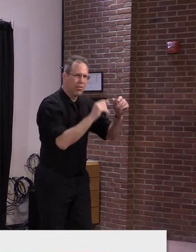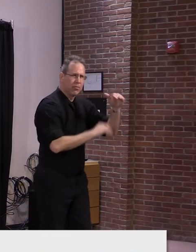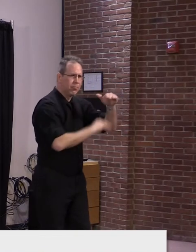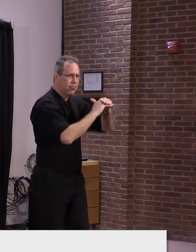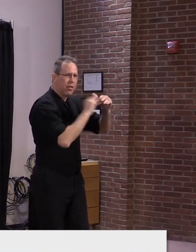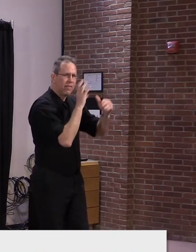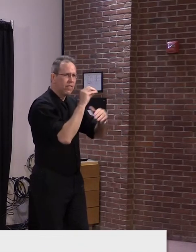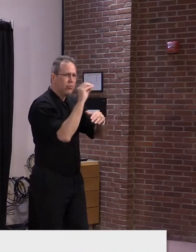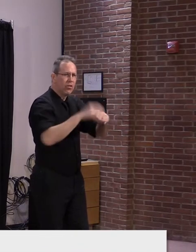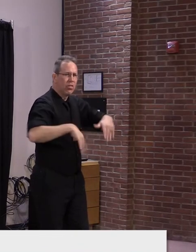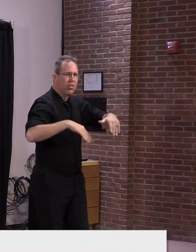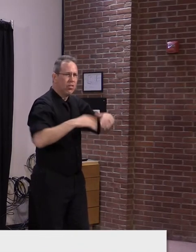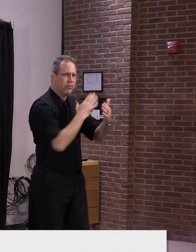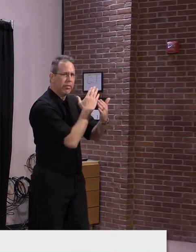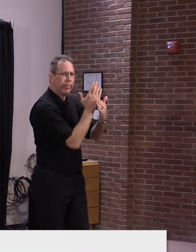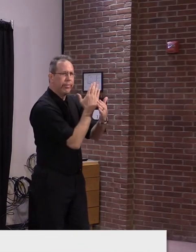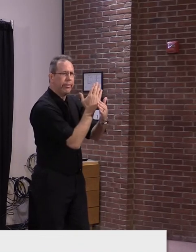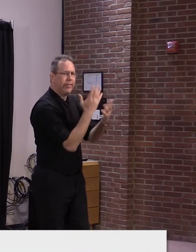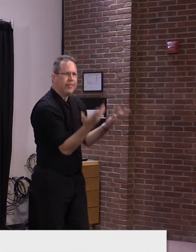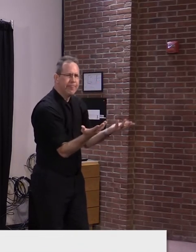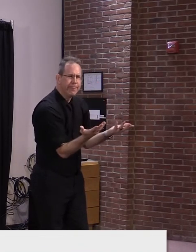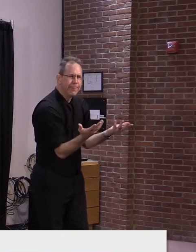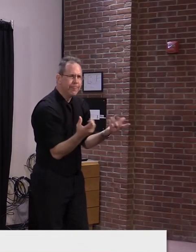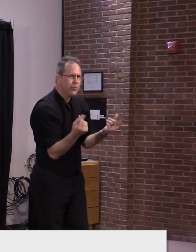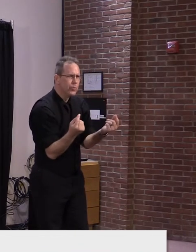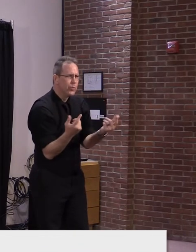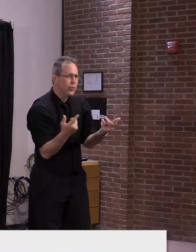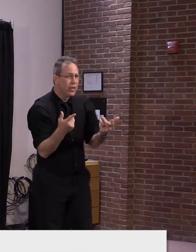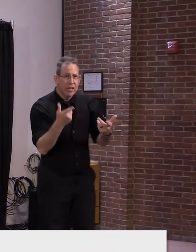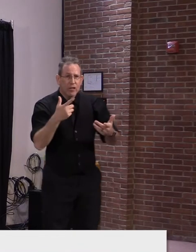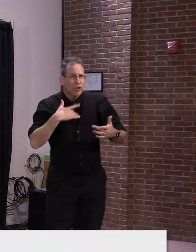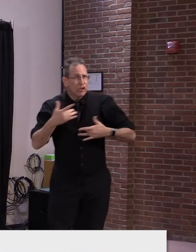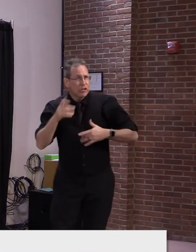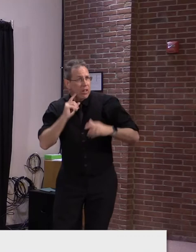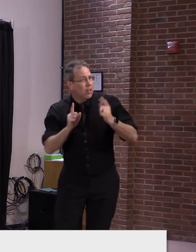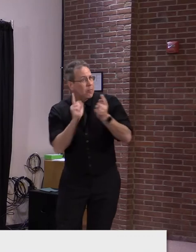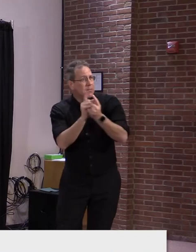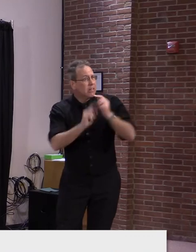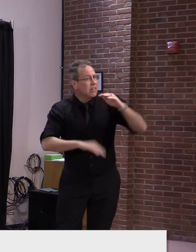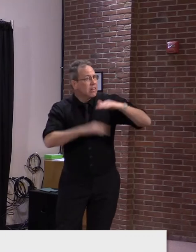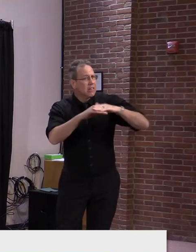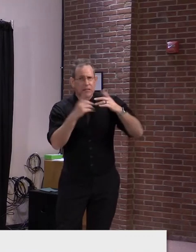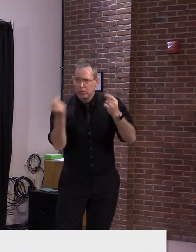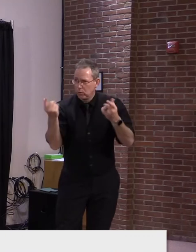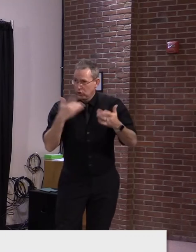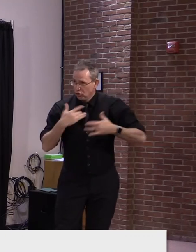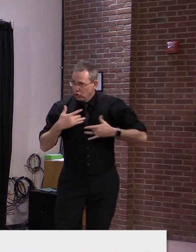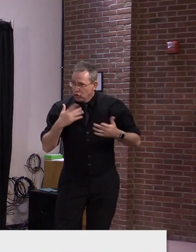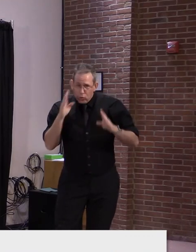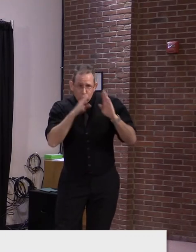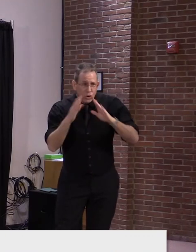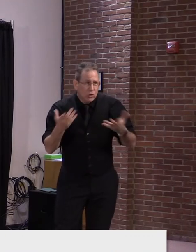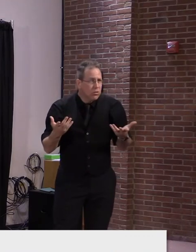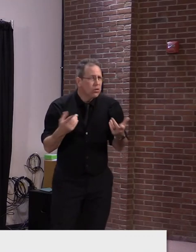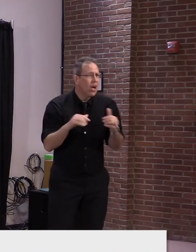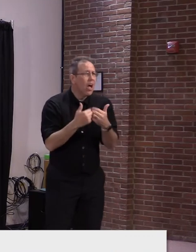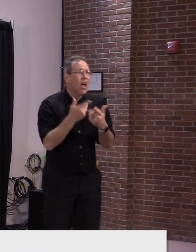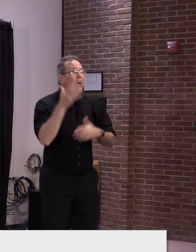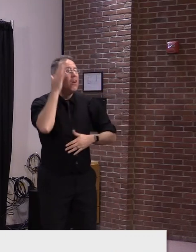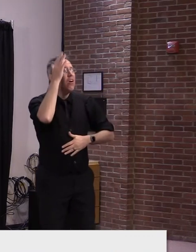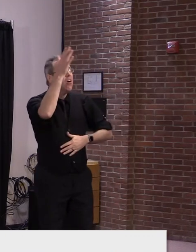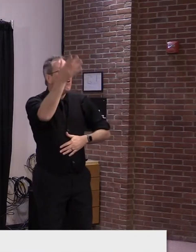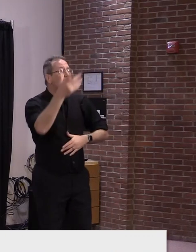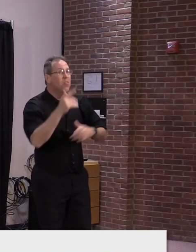shots? And do you have any concerns that if that number stays that low, that that's going to cause long-term issues as we move towards